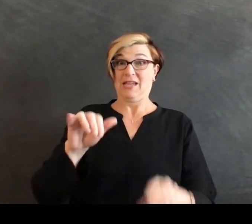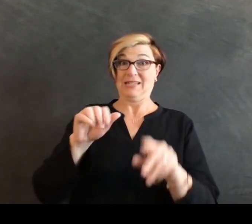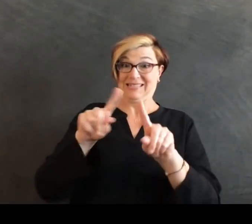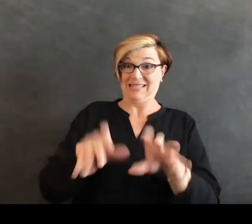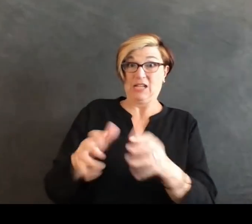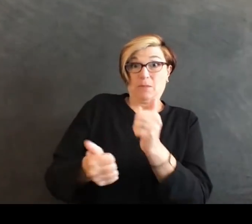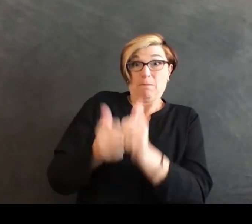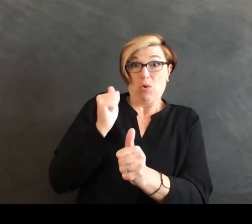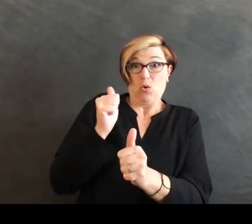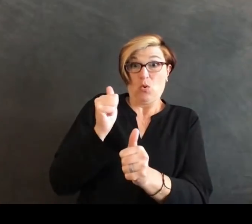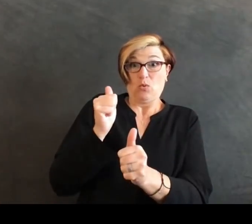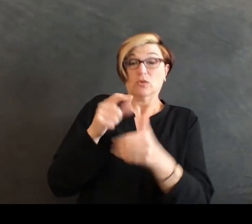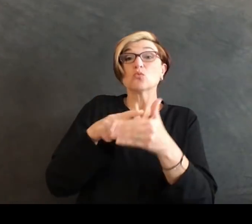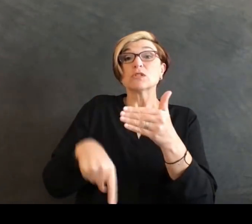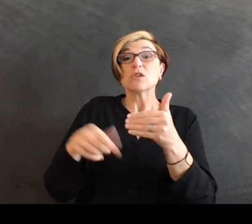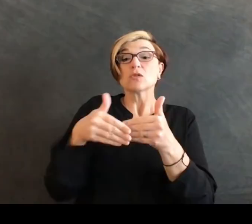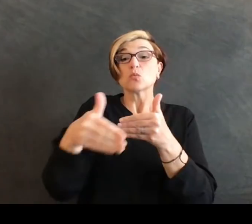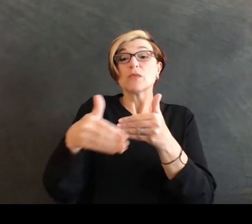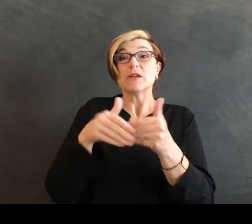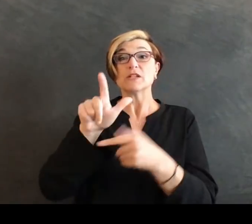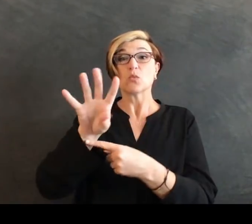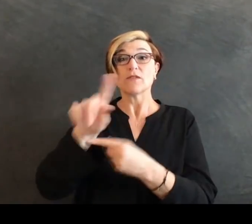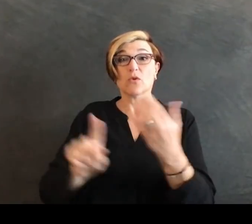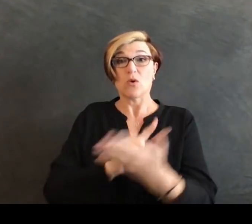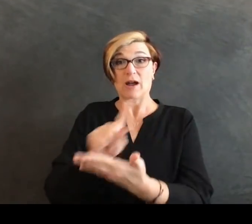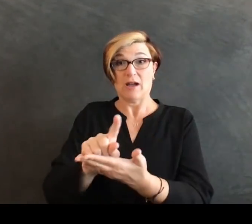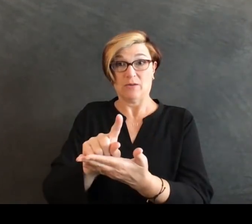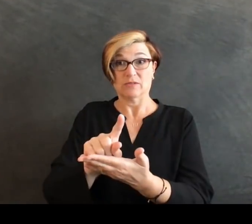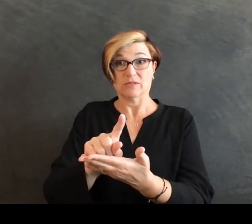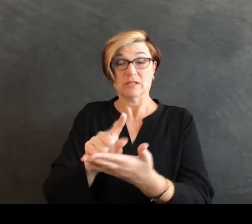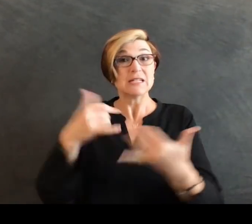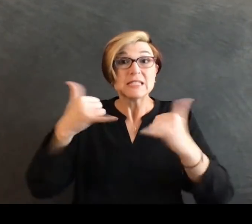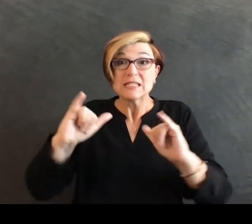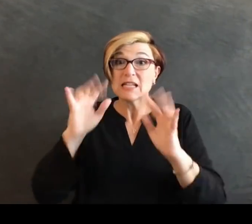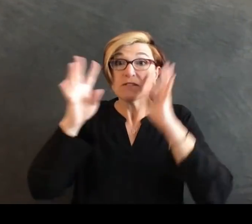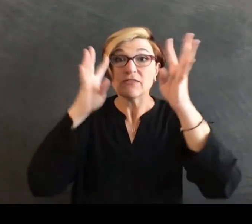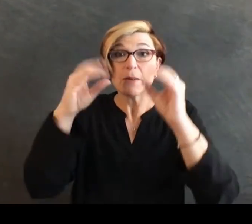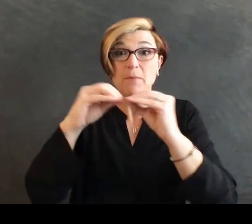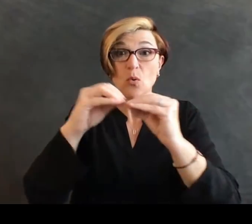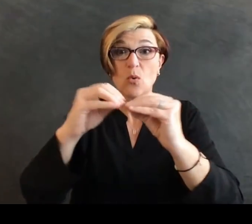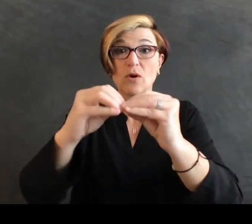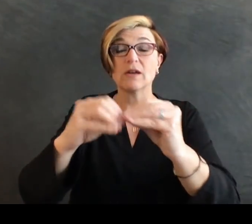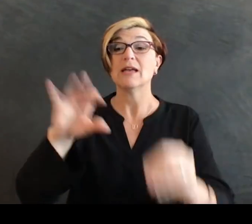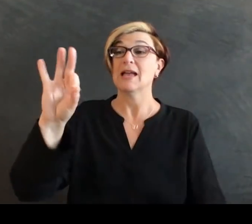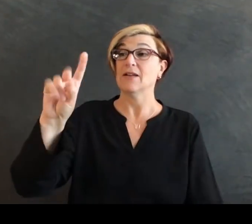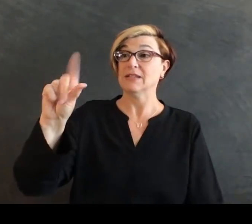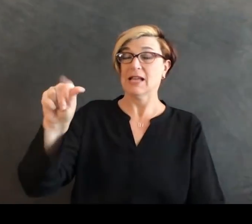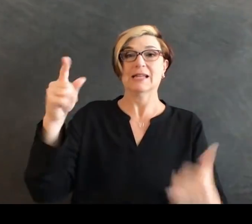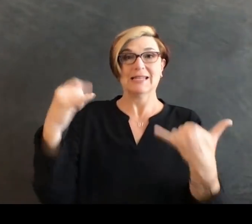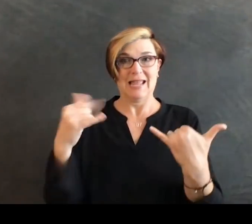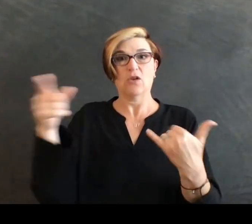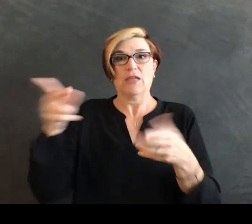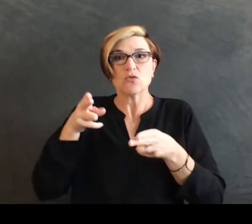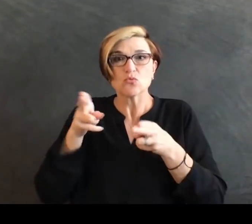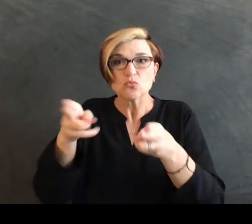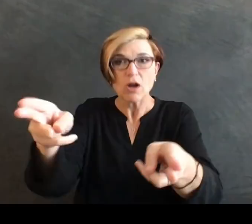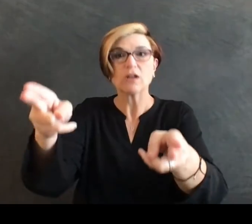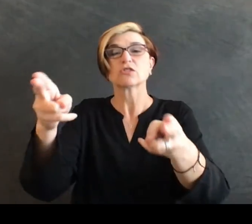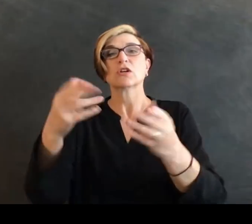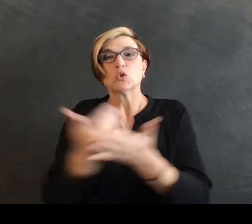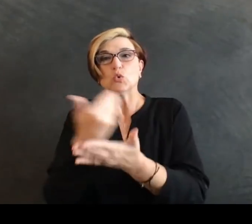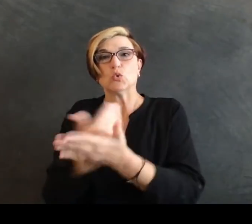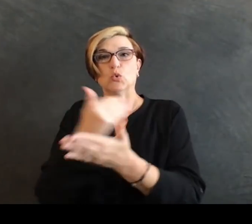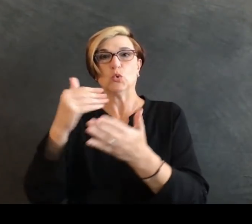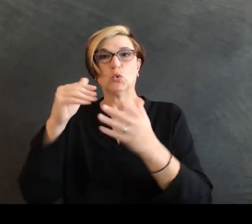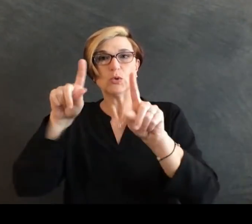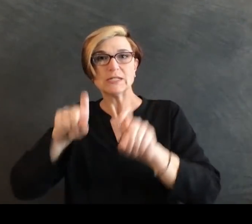nearly every day. FDA has also opened up new options for using the available tests, like self-swabbing, and new options for